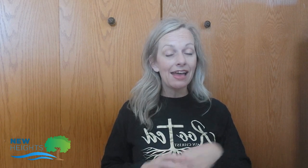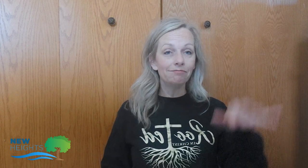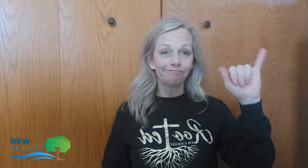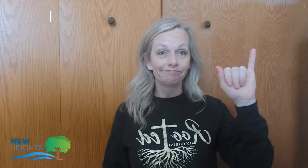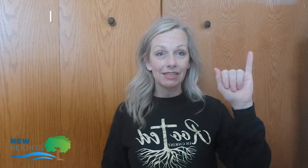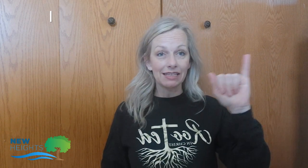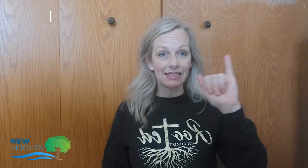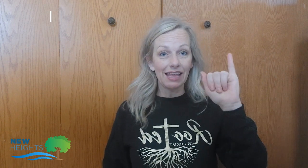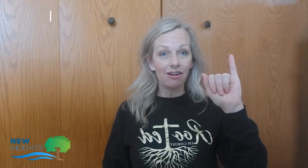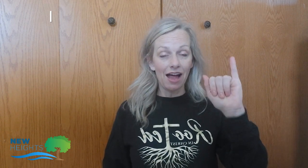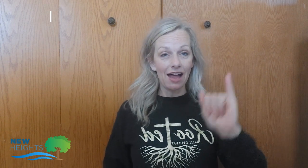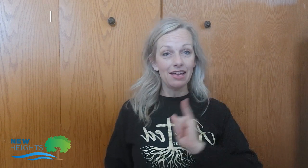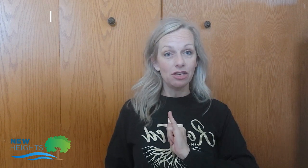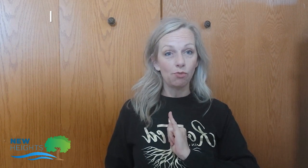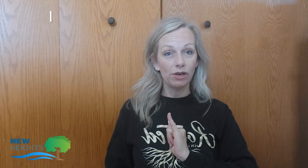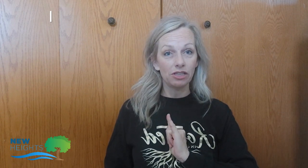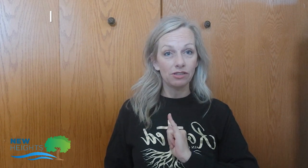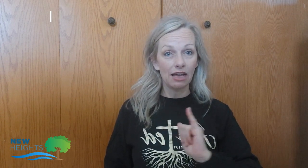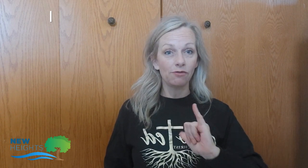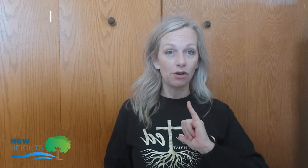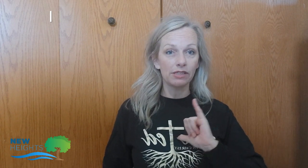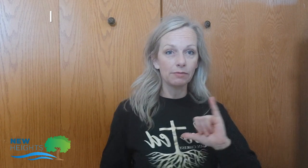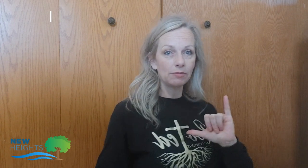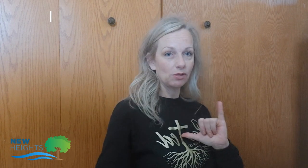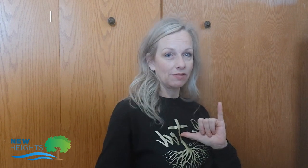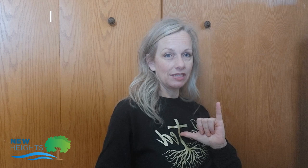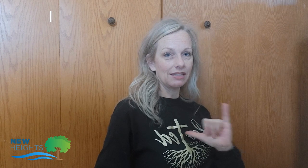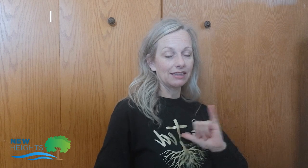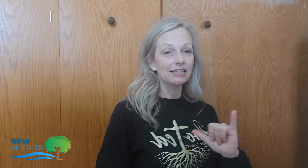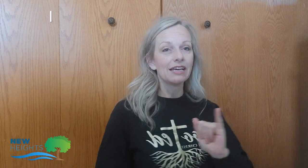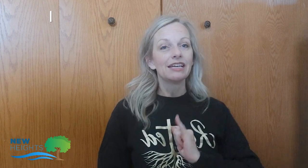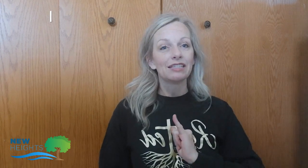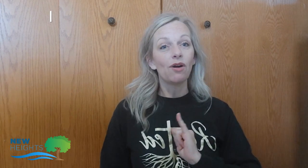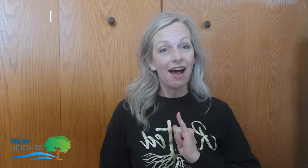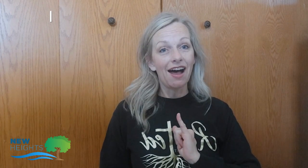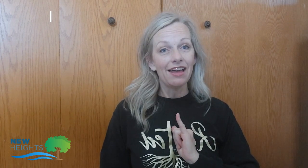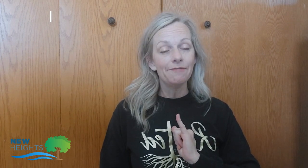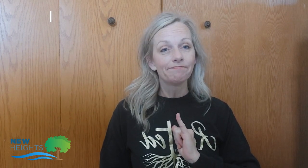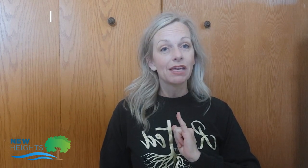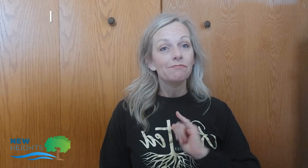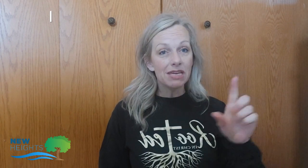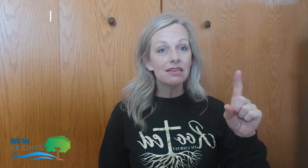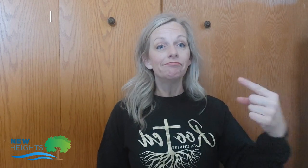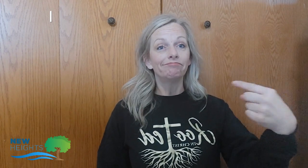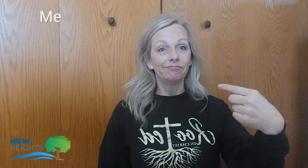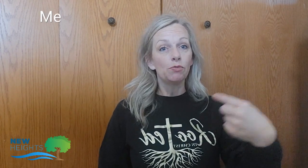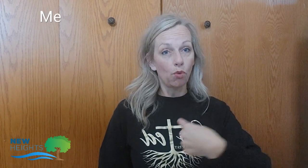I is the letter I, and you point to yourself, or sometimes you'll even see it like this. So I, me, you